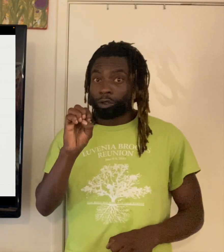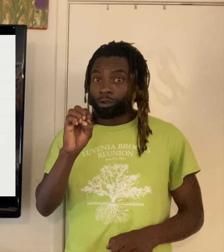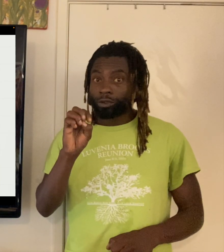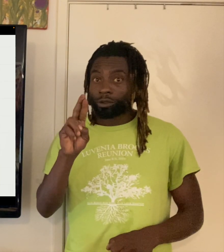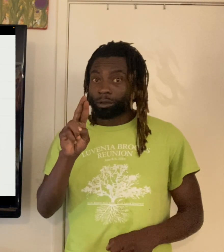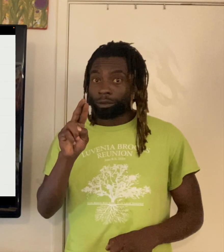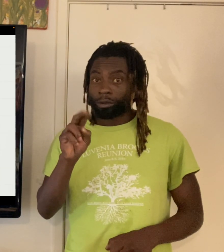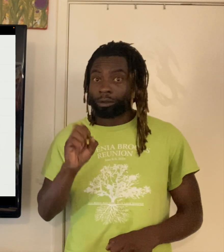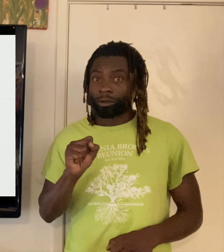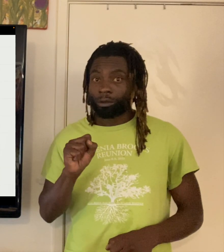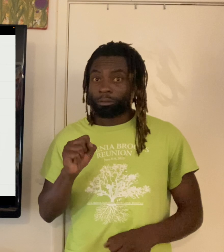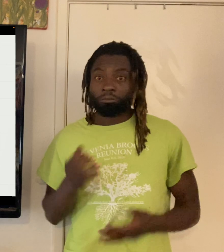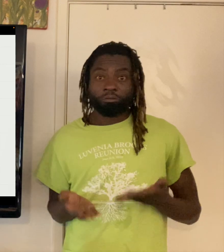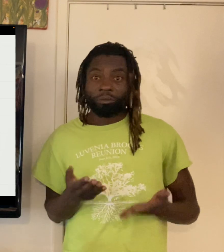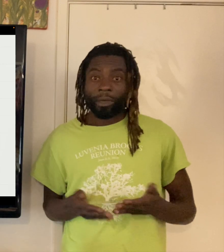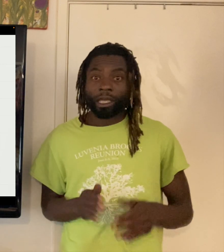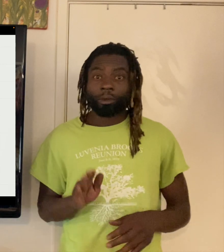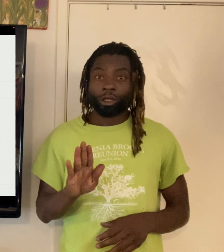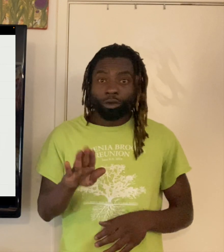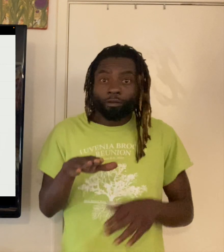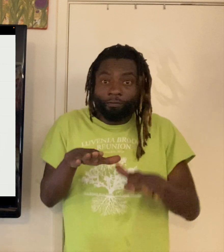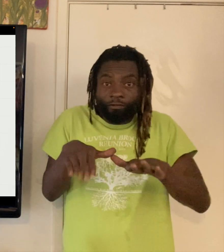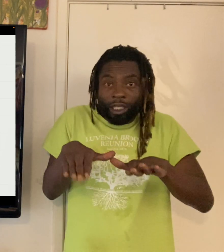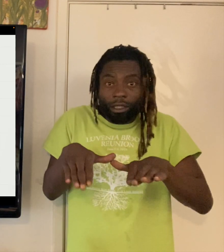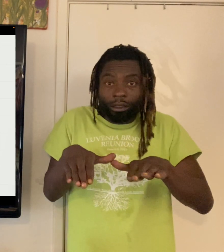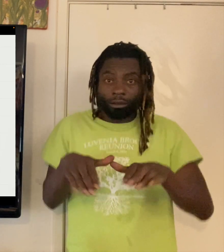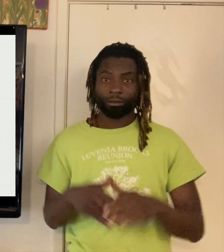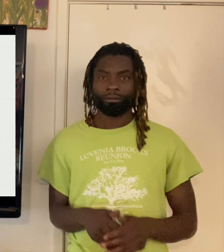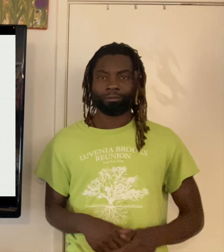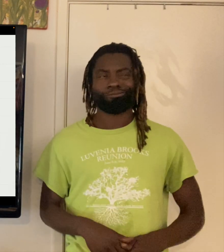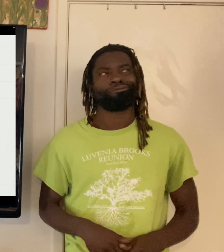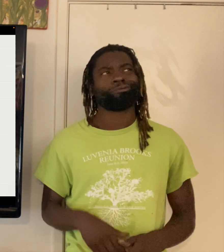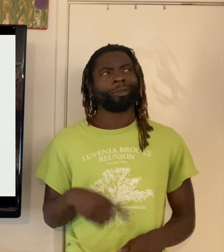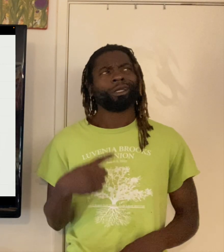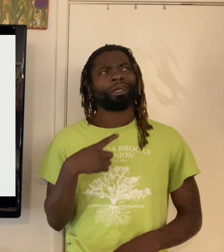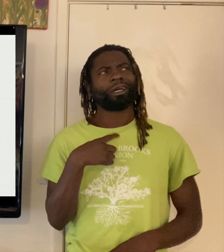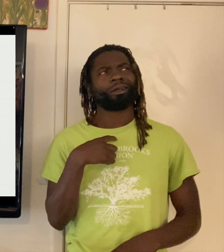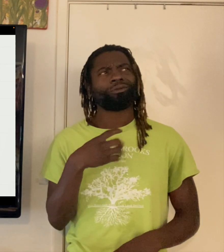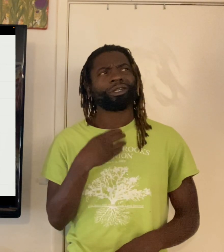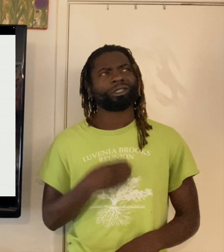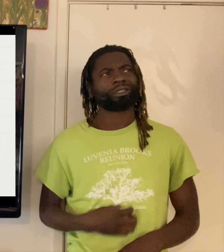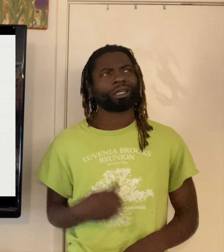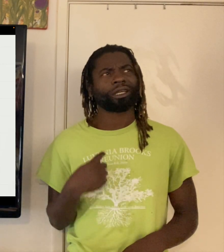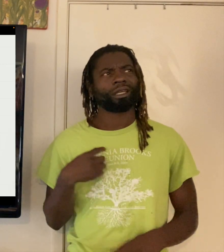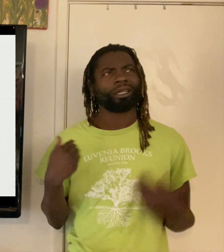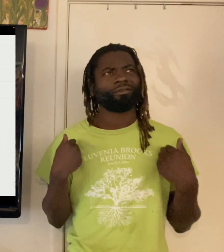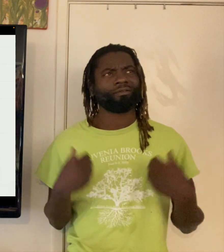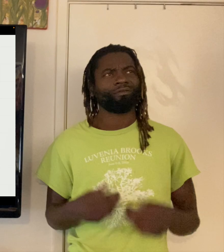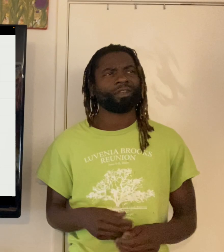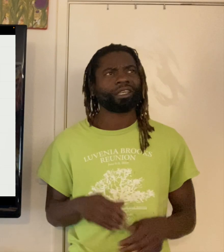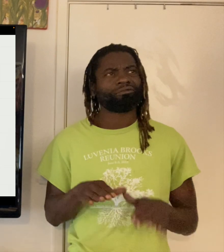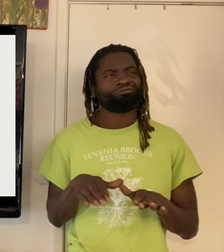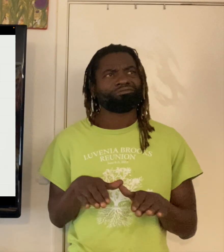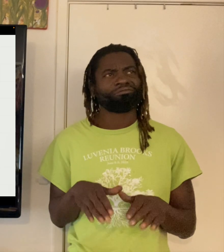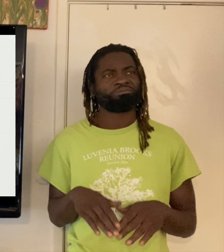rulers or erasers or even your feet. I wish I had feet. Anyway.